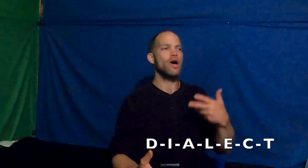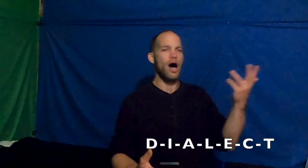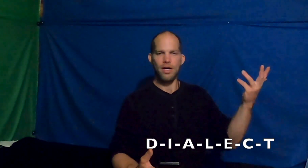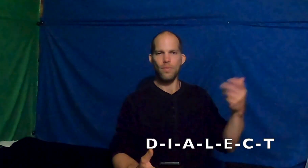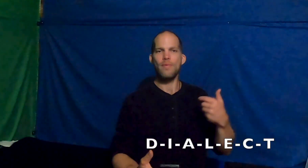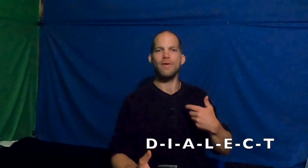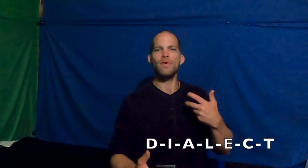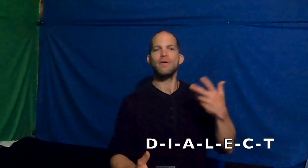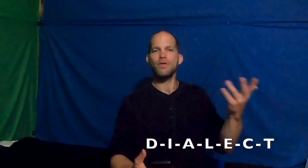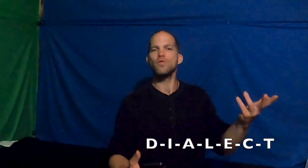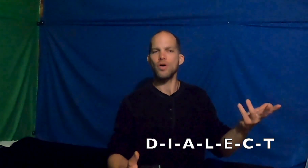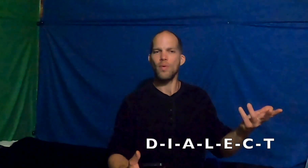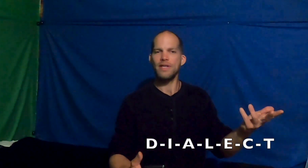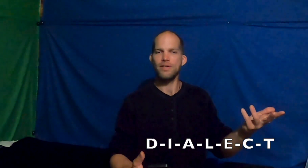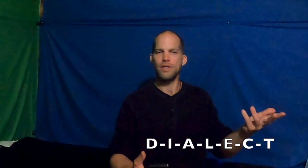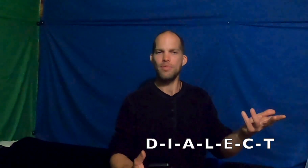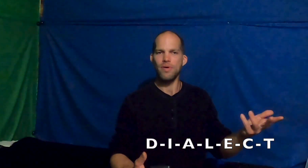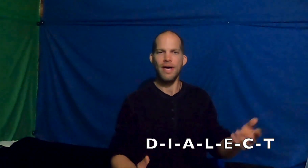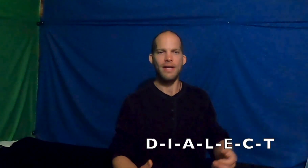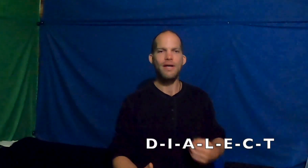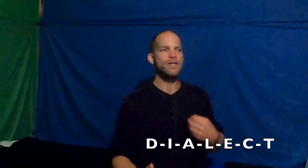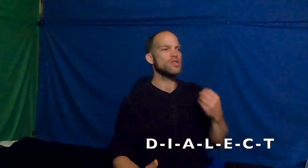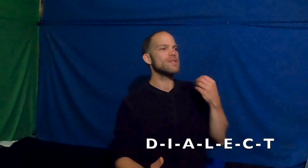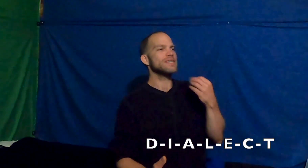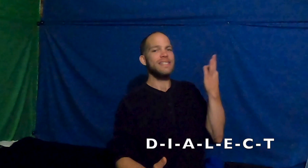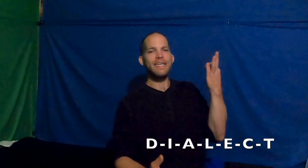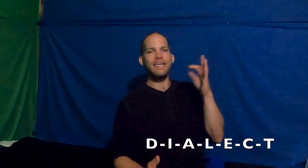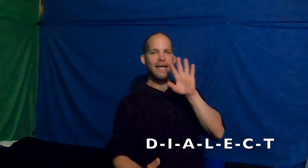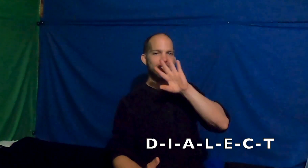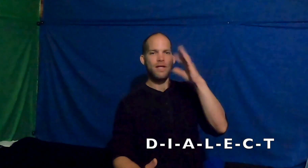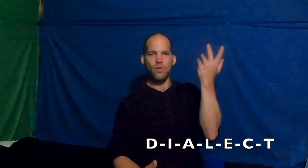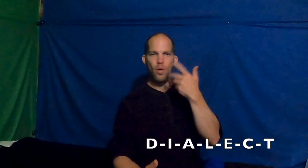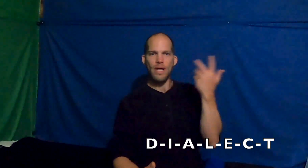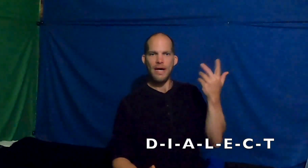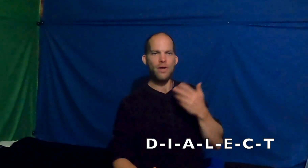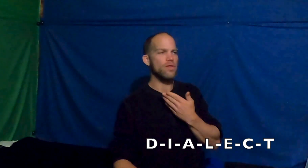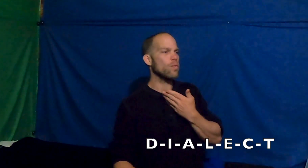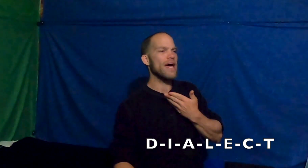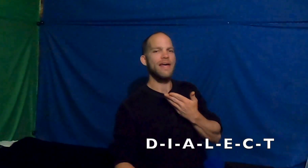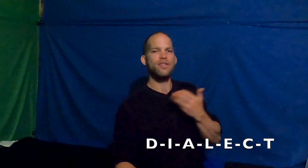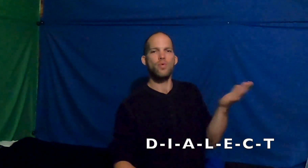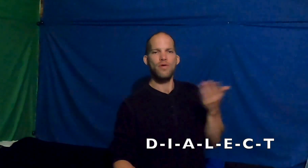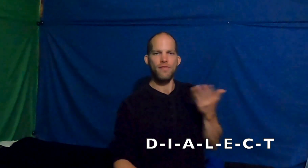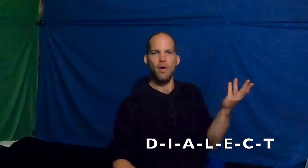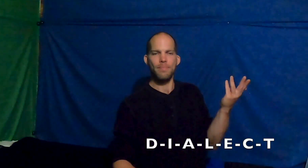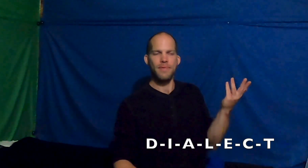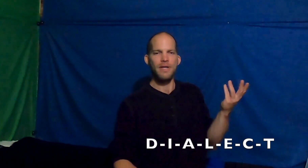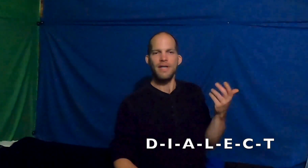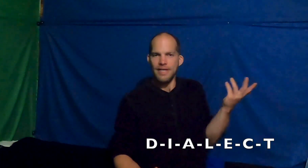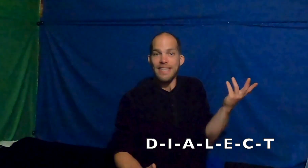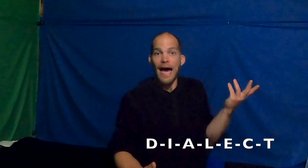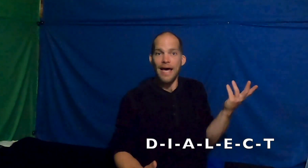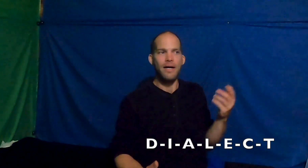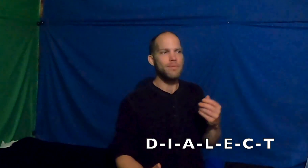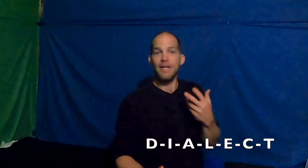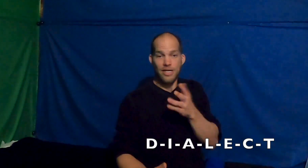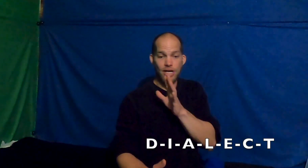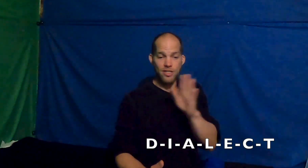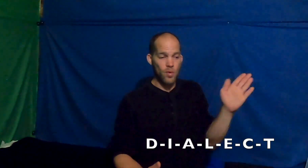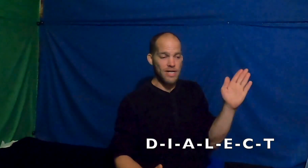talk, the way we use our ways to communicate. So it's D as in the doorway letter or the way to or from, dia, but it actually has the word dia